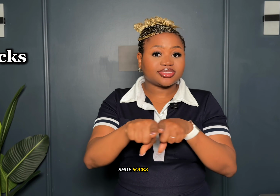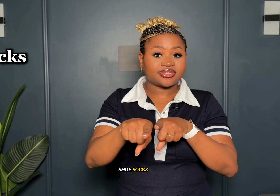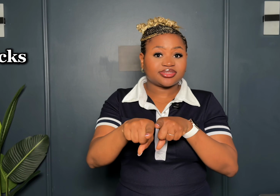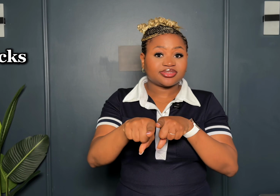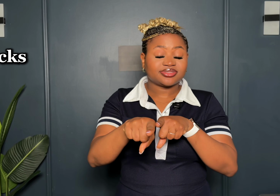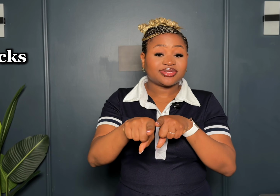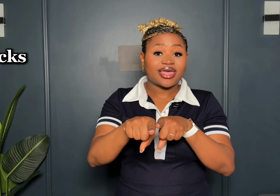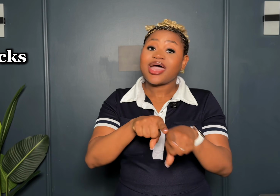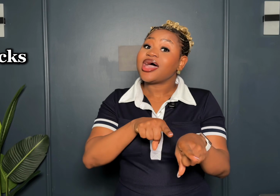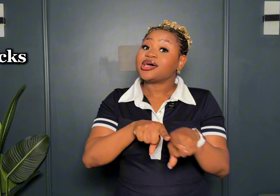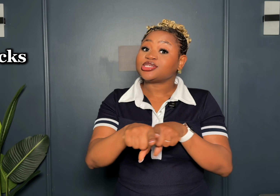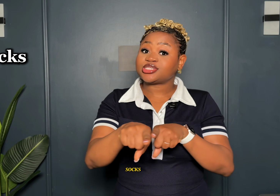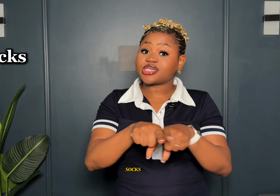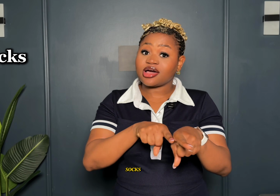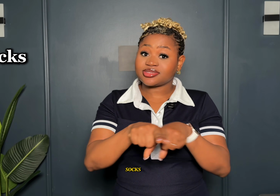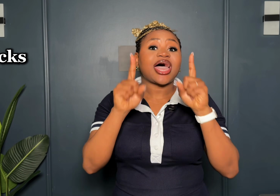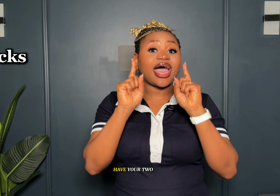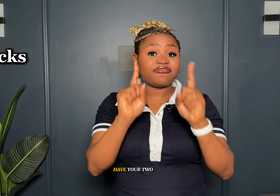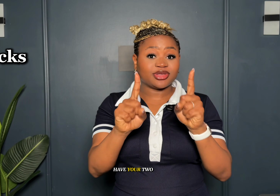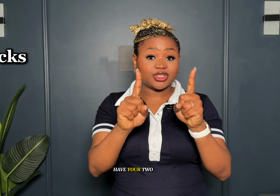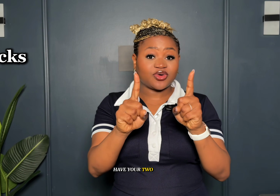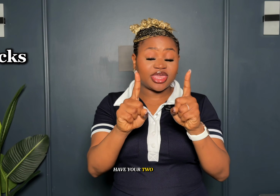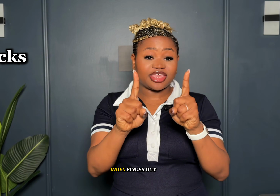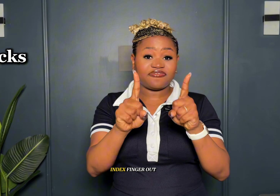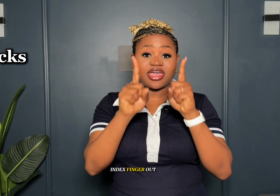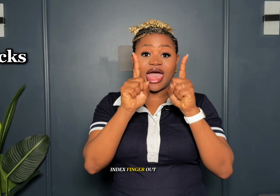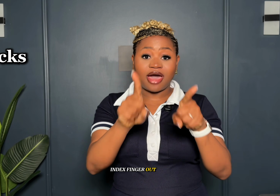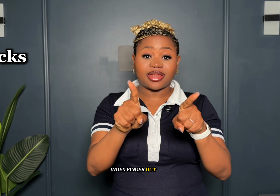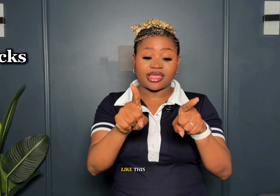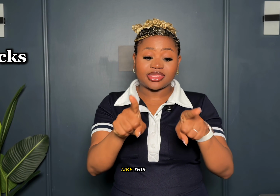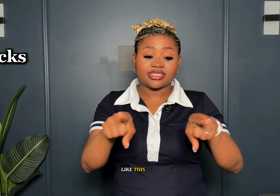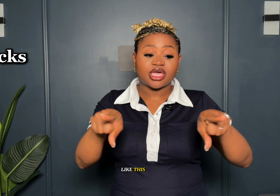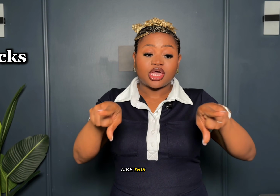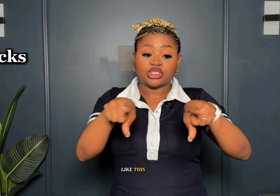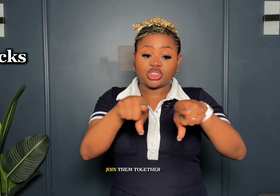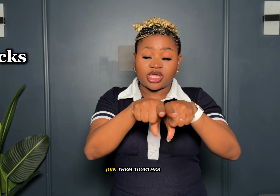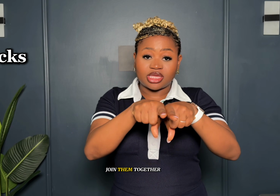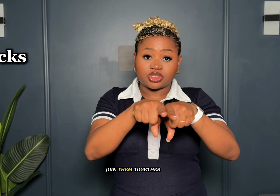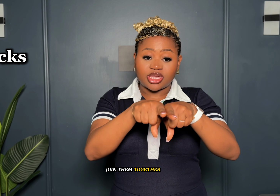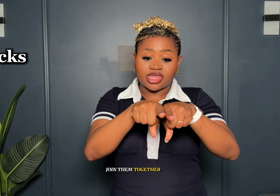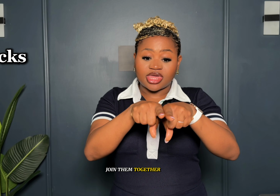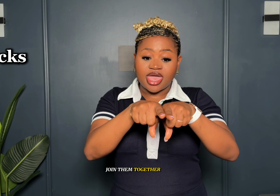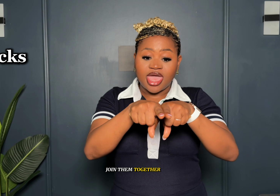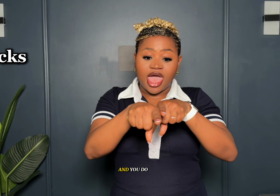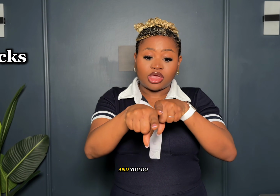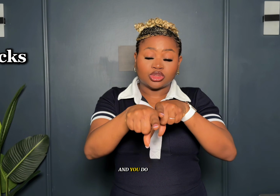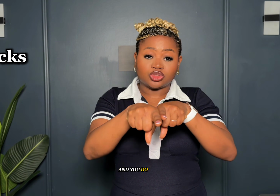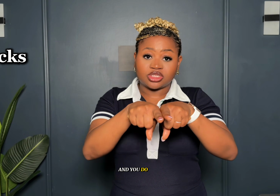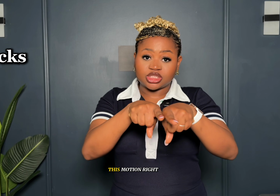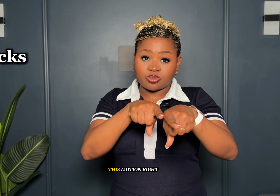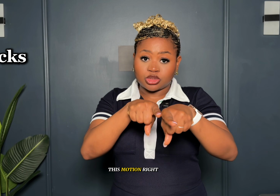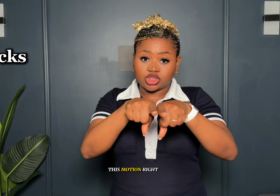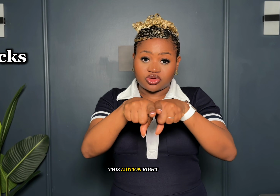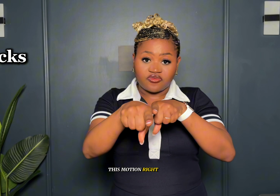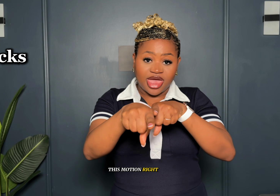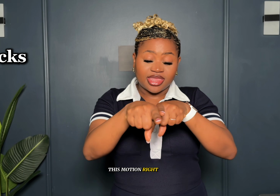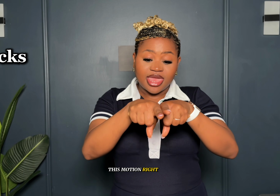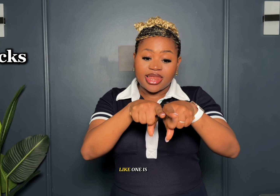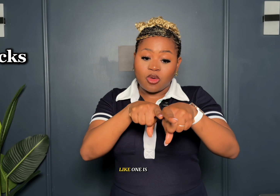Socks. Socks. Have your two index finger out like this, join them together, and you do this motion, right? Like one